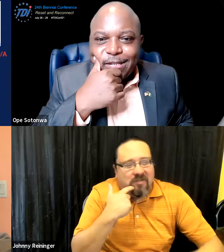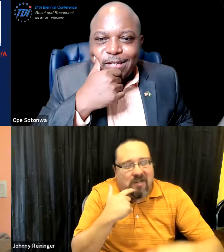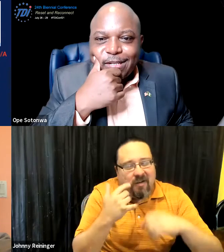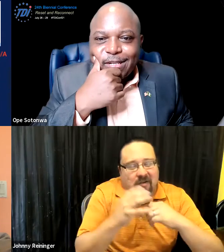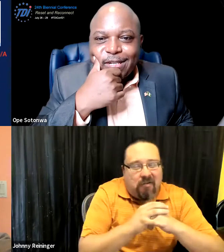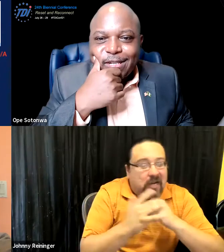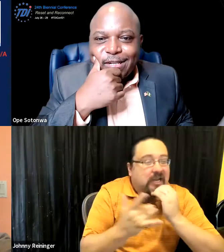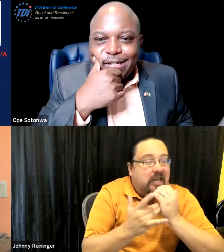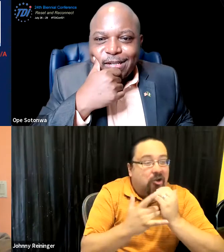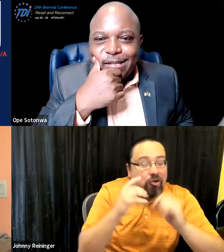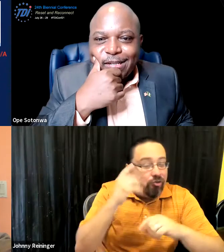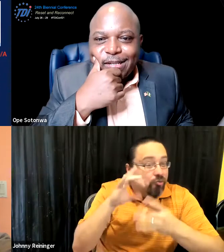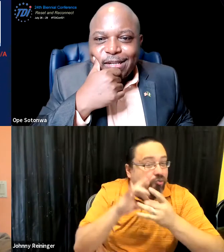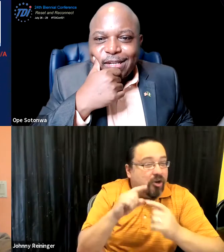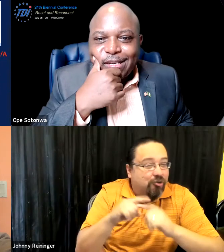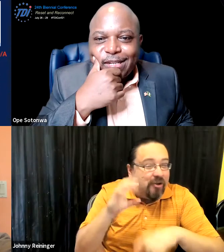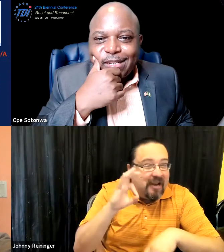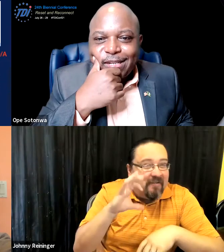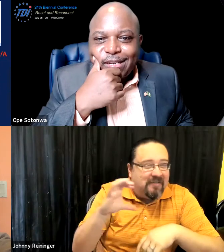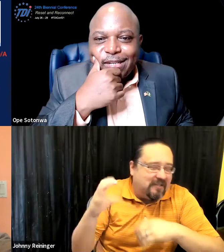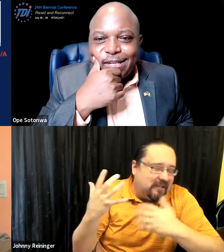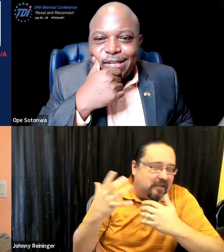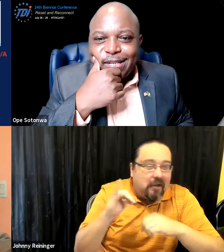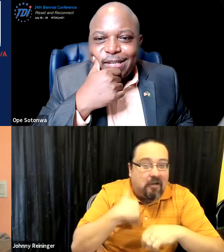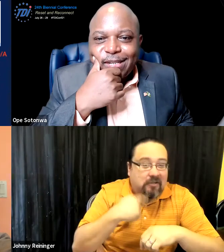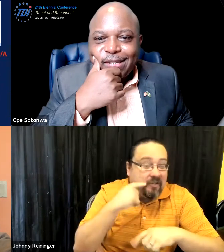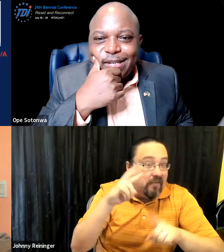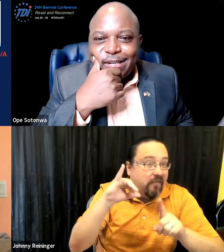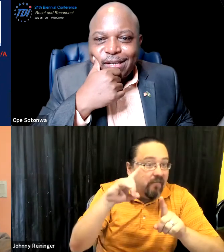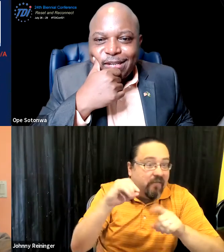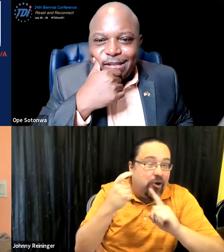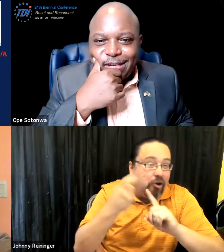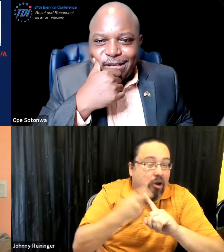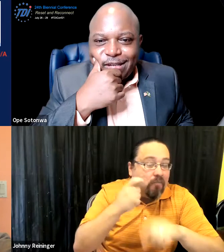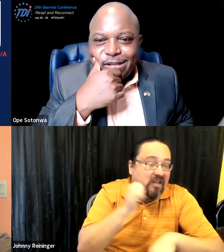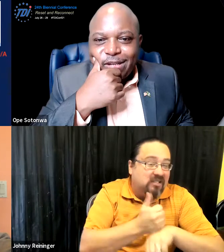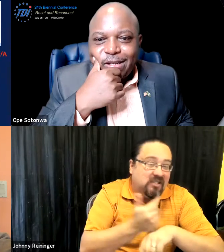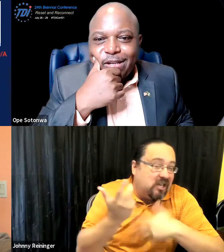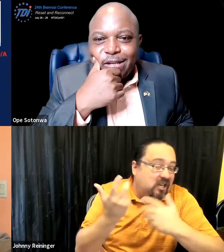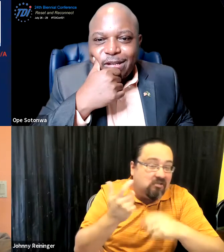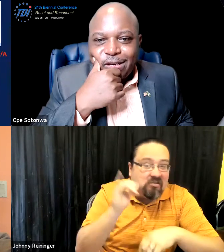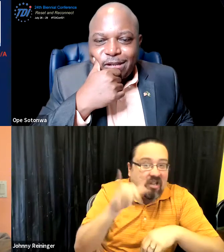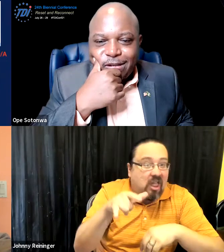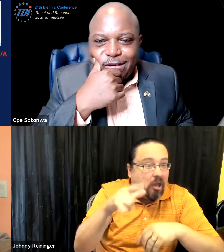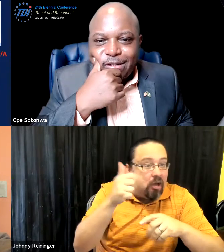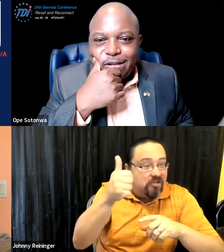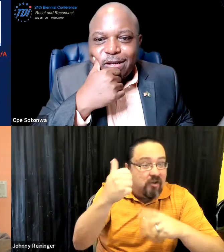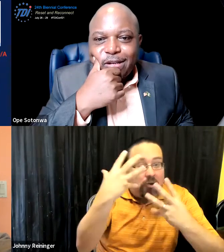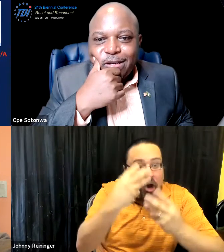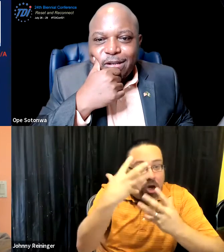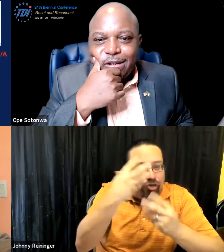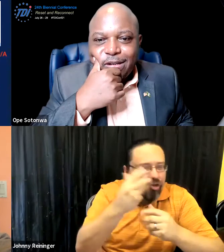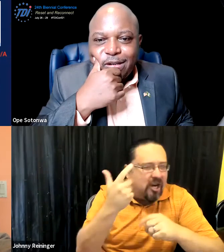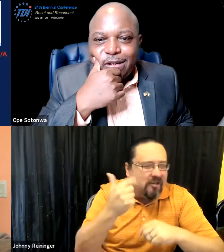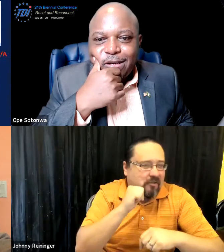Johnny here. Really, I would probably say technology related to the FCC. Like I said, the